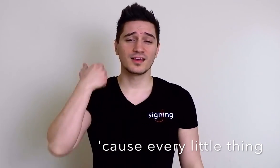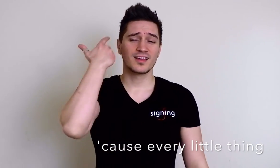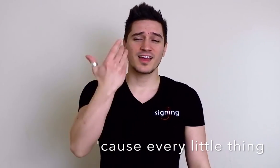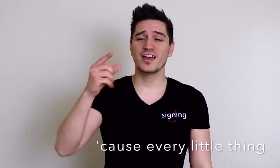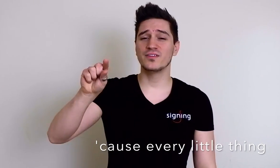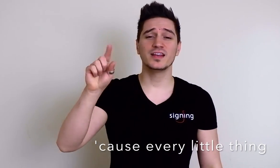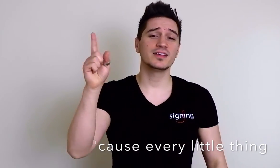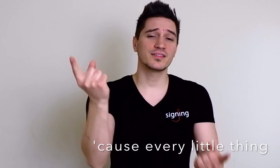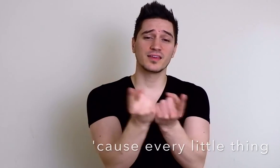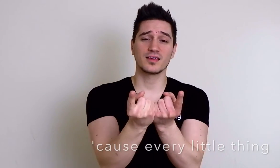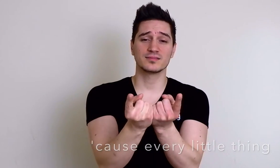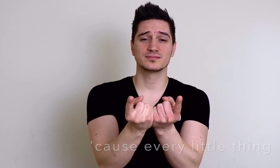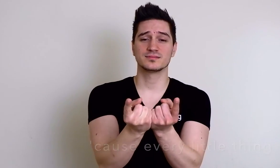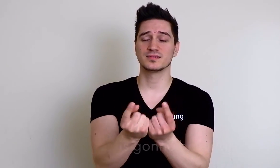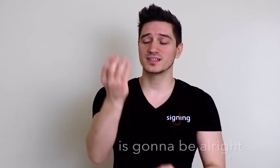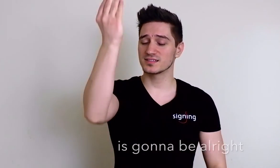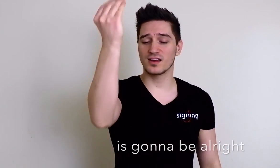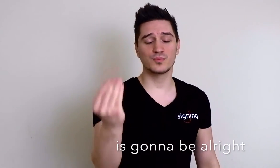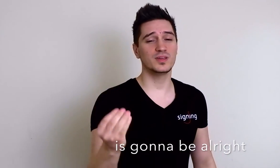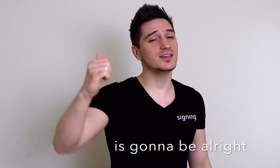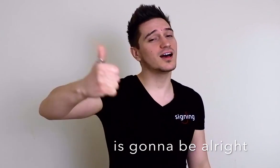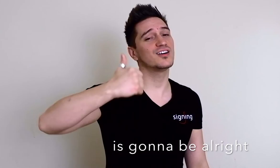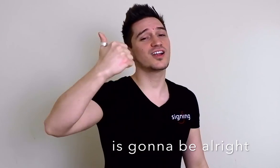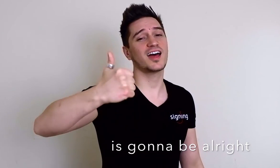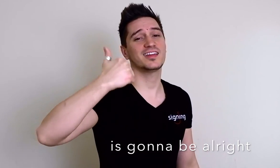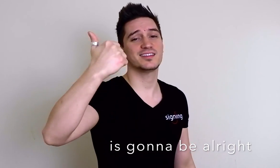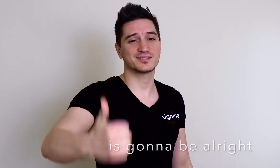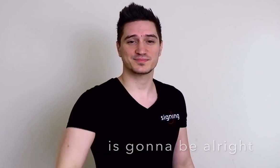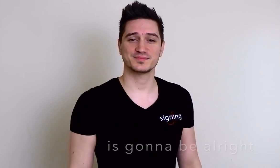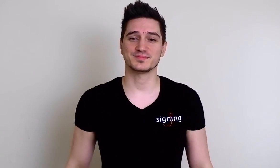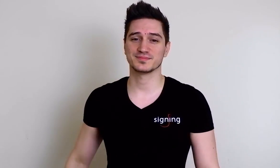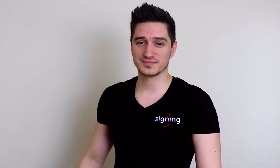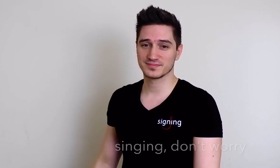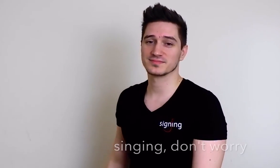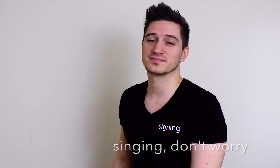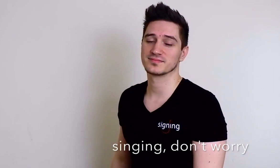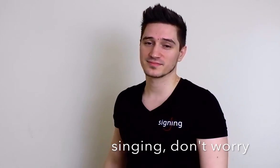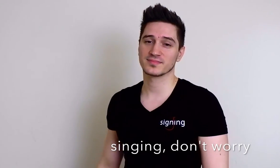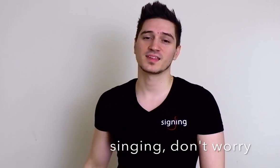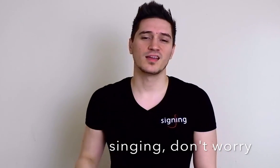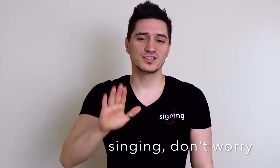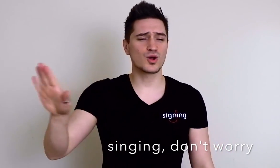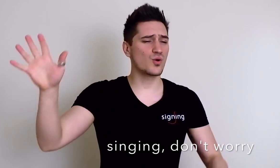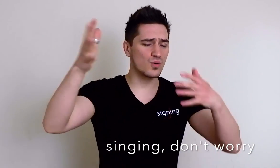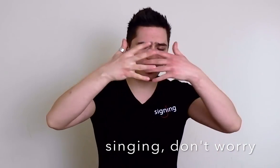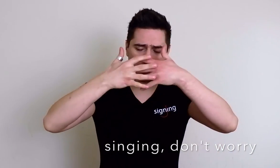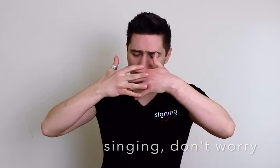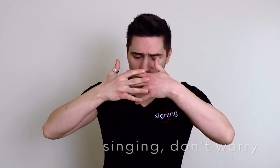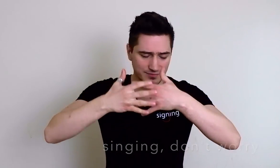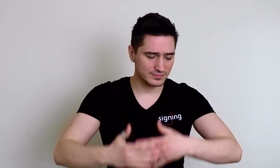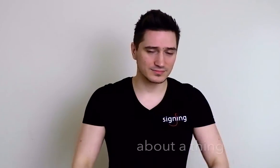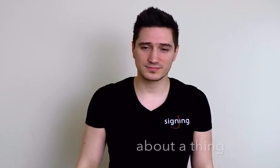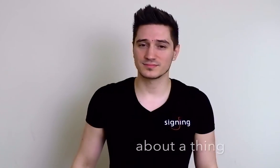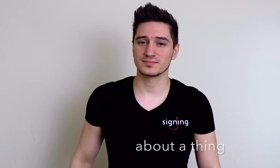Cause every little thing gonna be alright Singing, don't